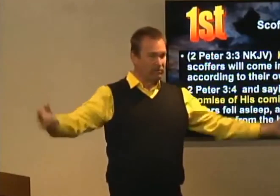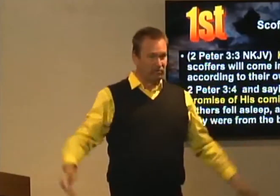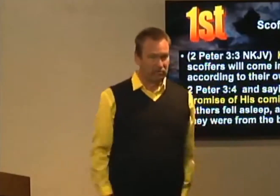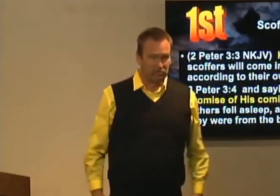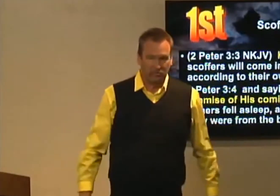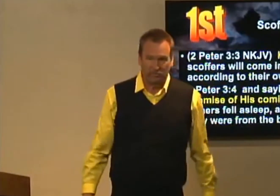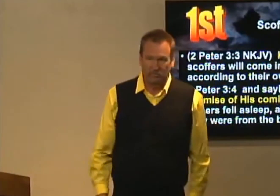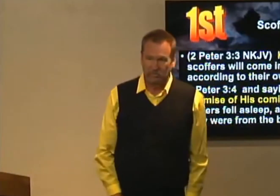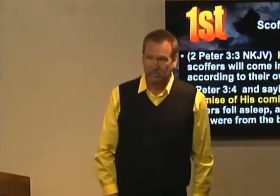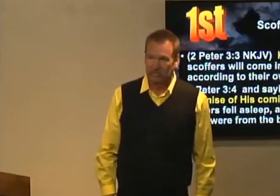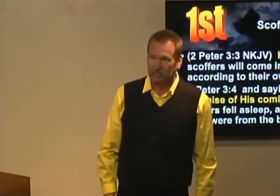of his coming?